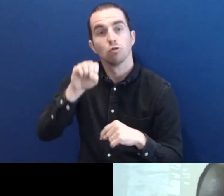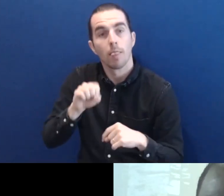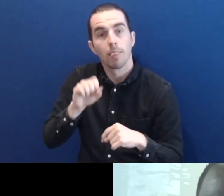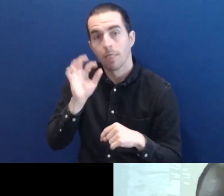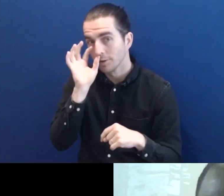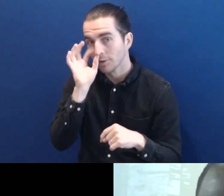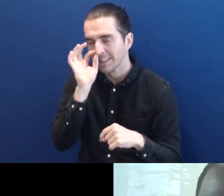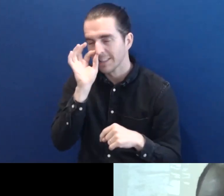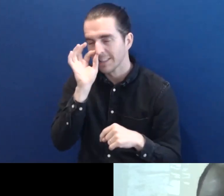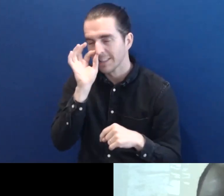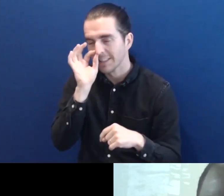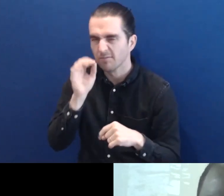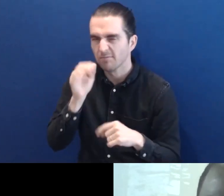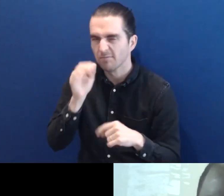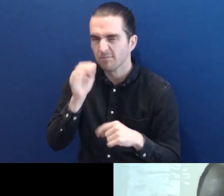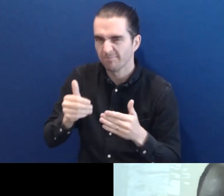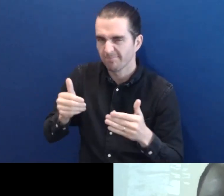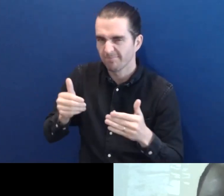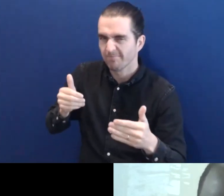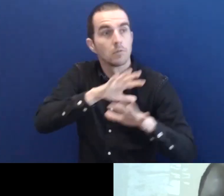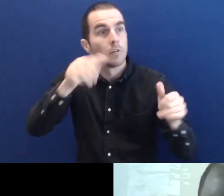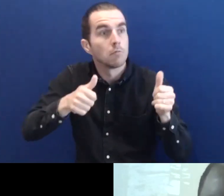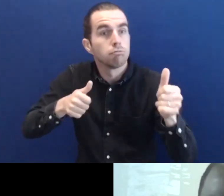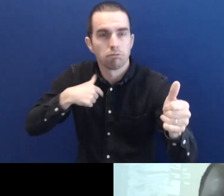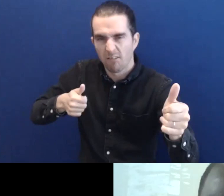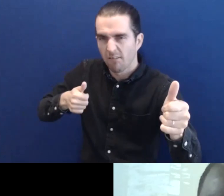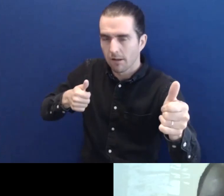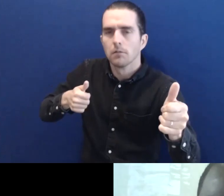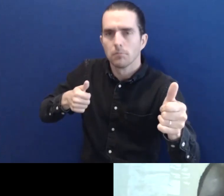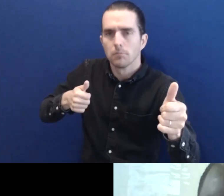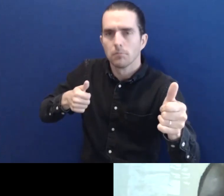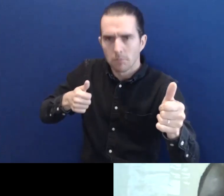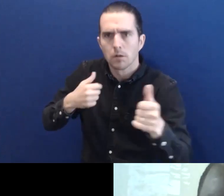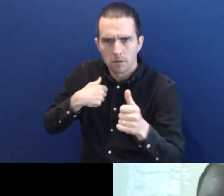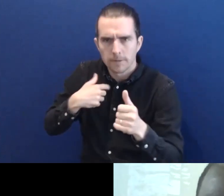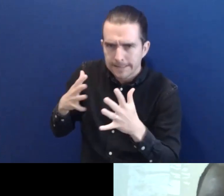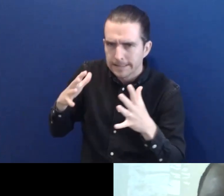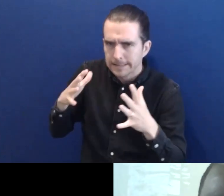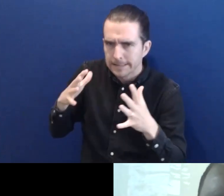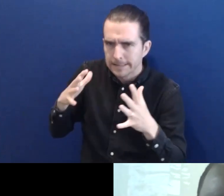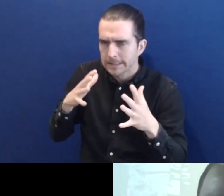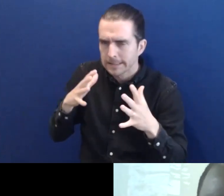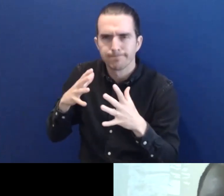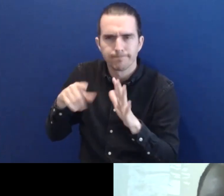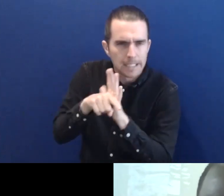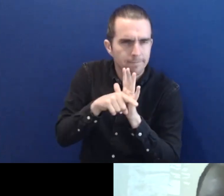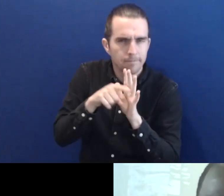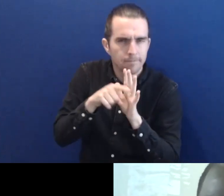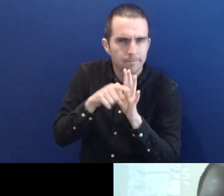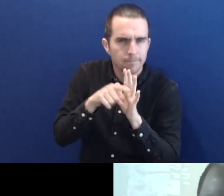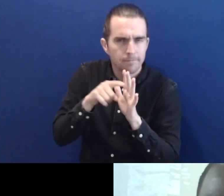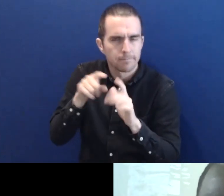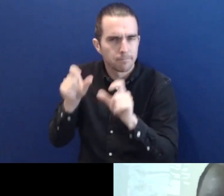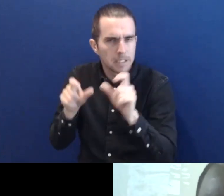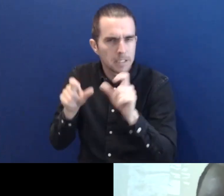attitude towards people with disabilities. So these are the areas that we are working on awareness, raising